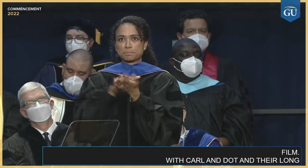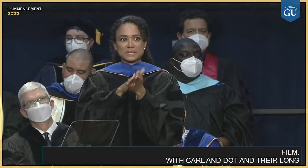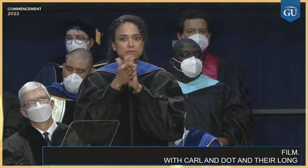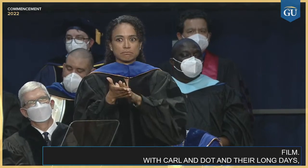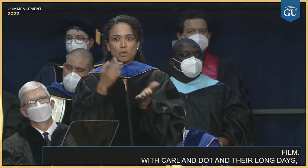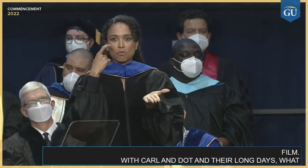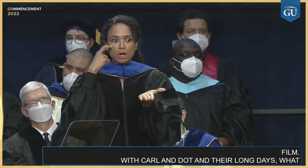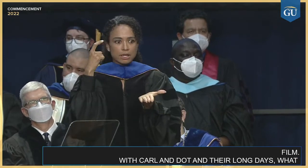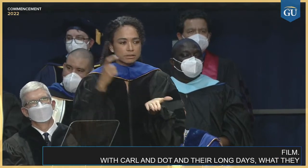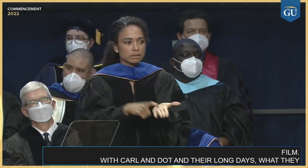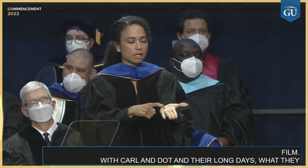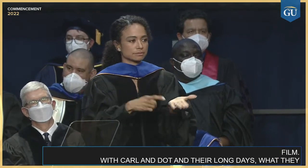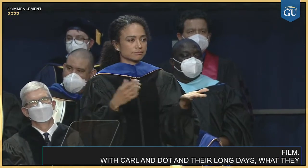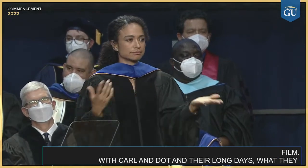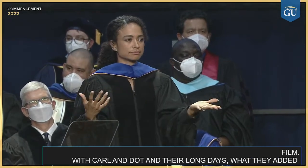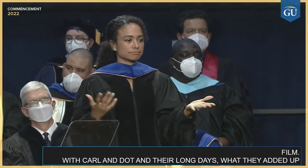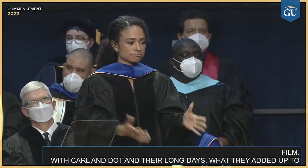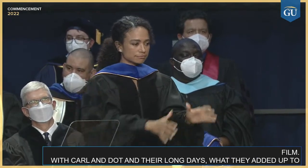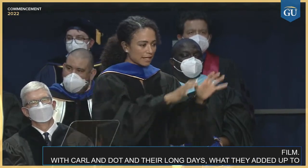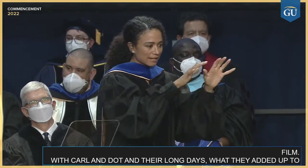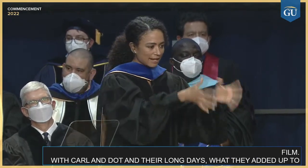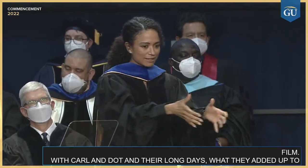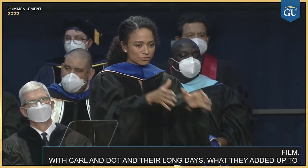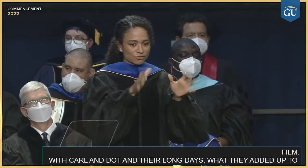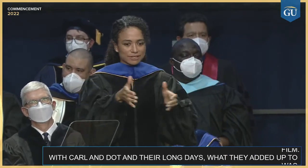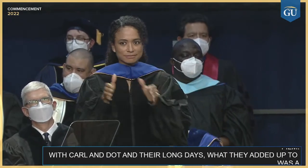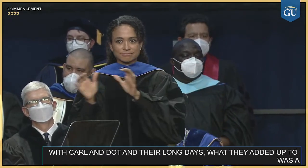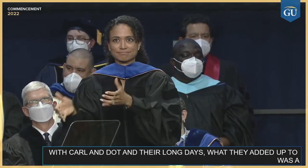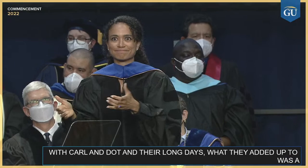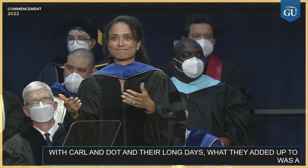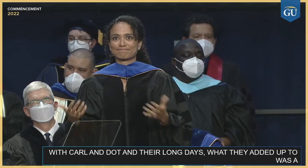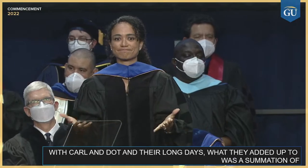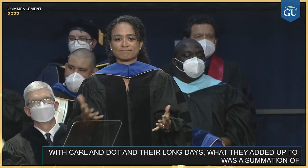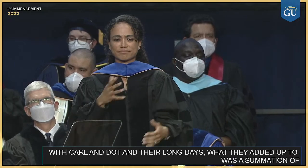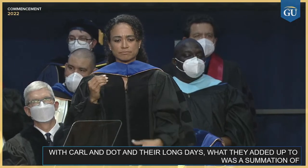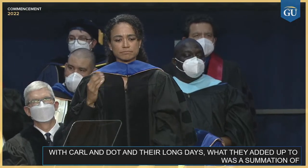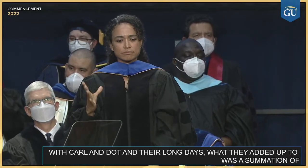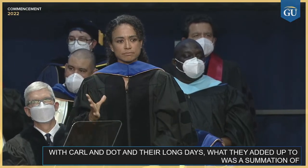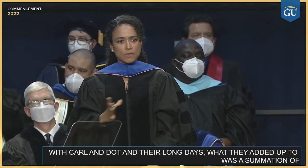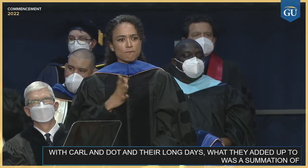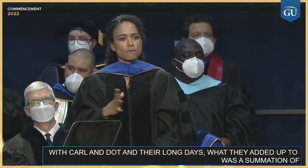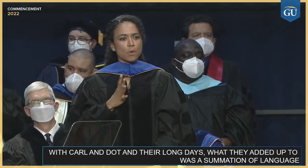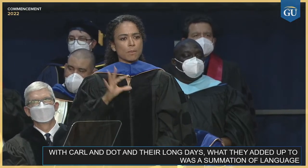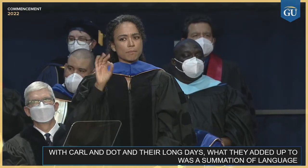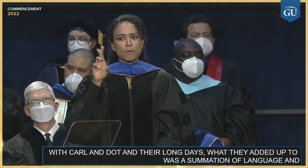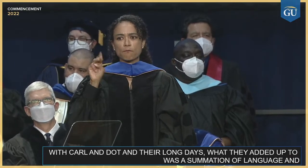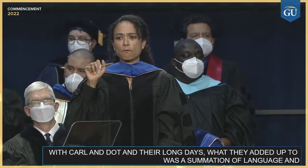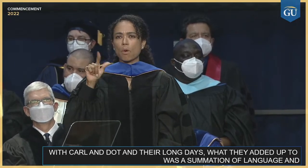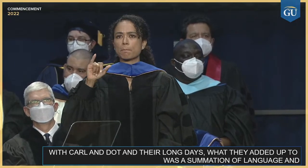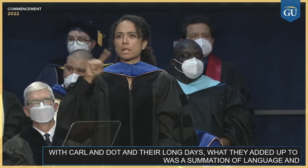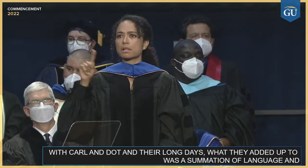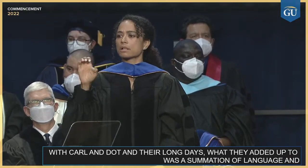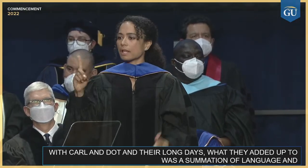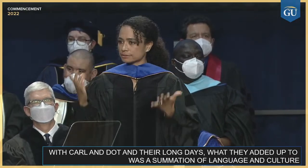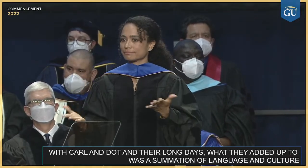of language and culture being recognized, categorized, and formalized.